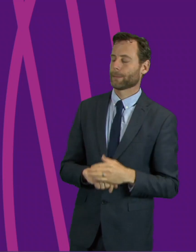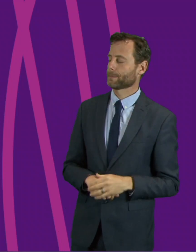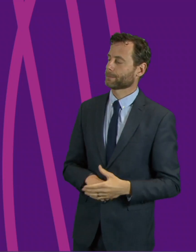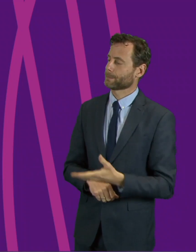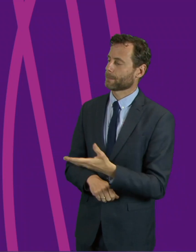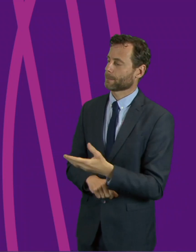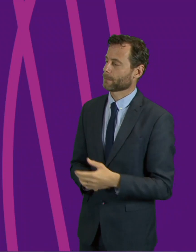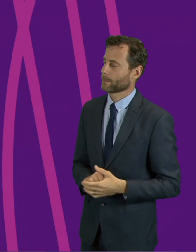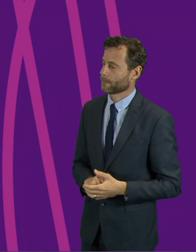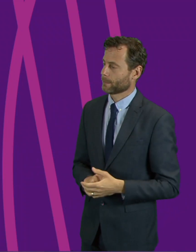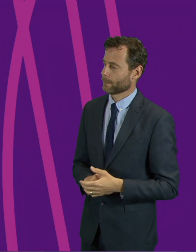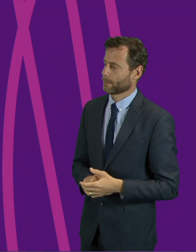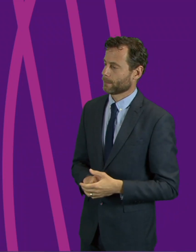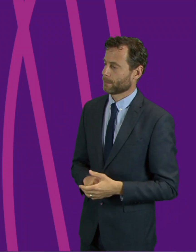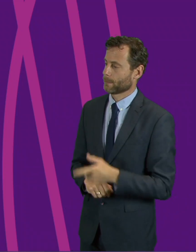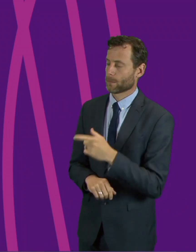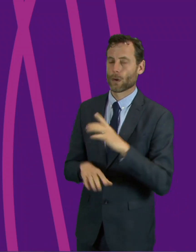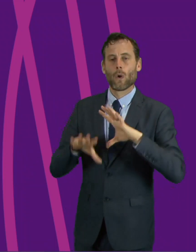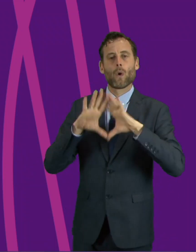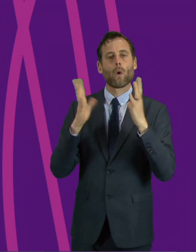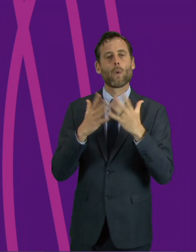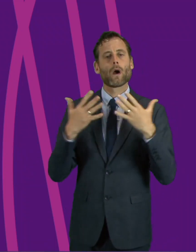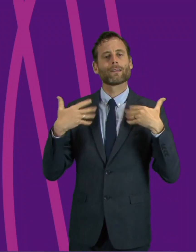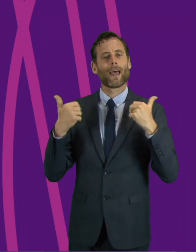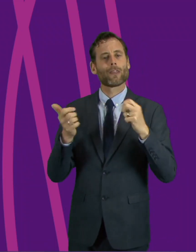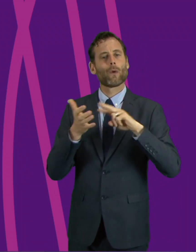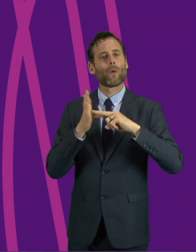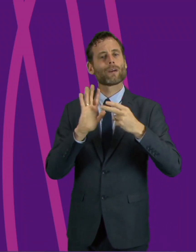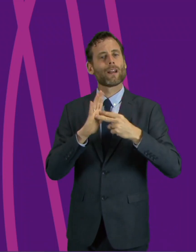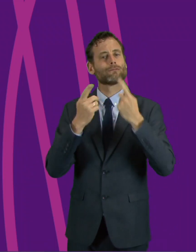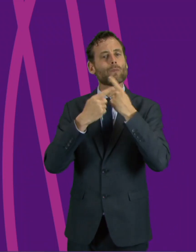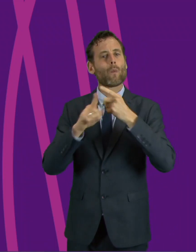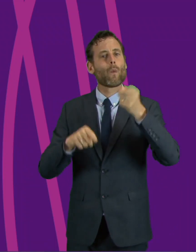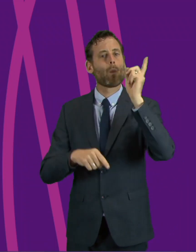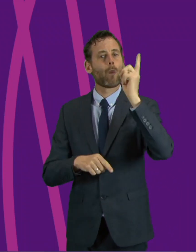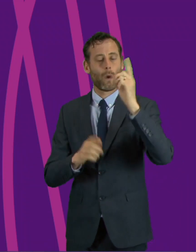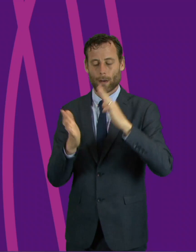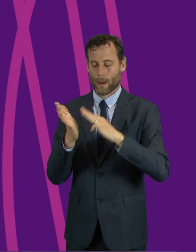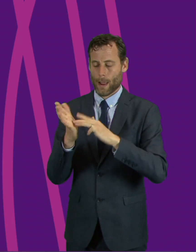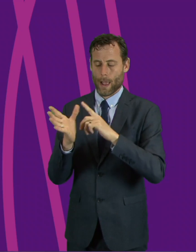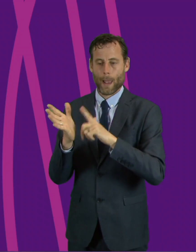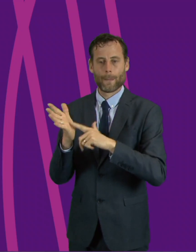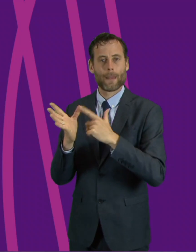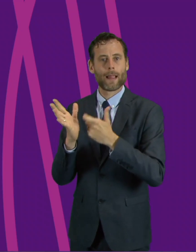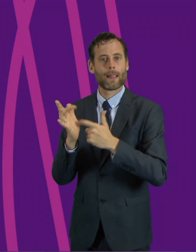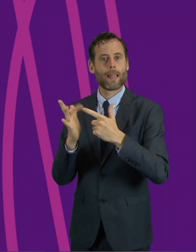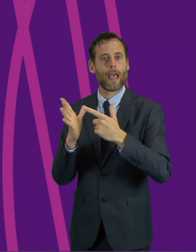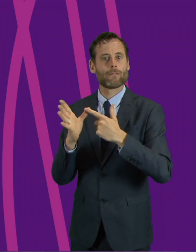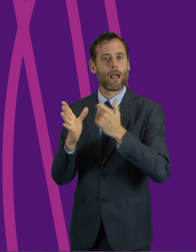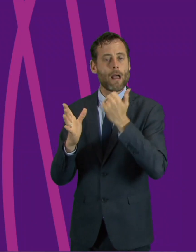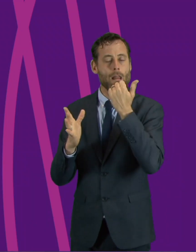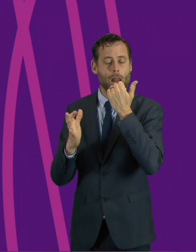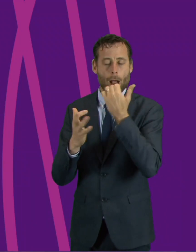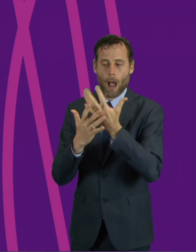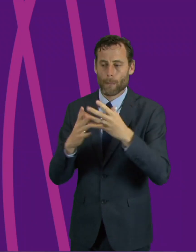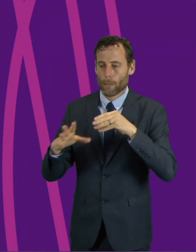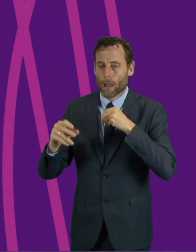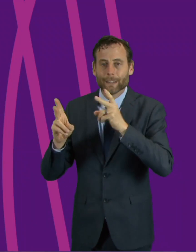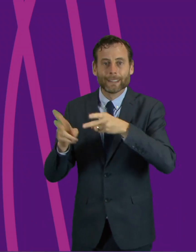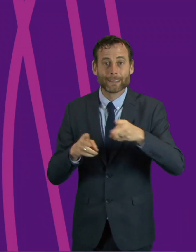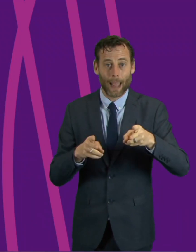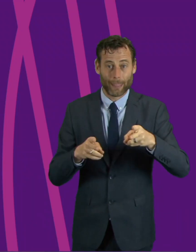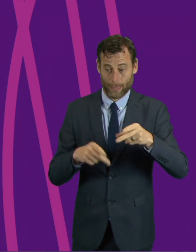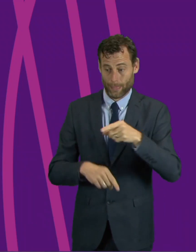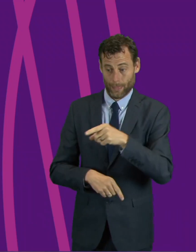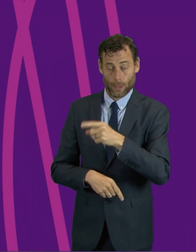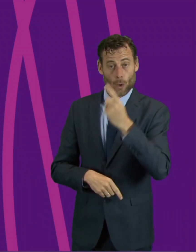Halker-Johnson. Thank you very much. The World Health Organization has warned that malaria deaths could double this year because of the focus on